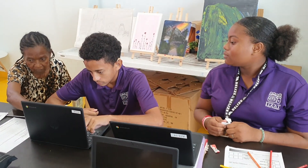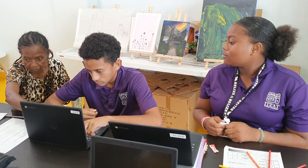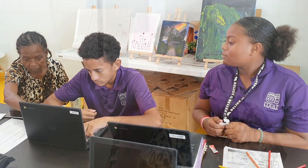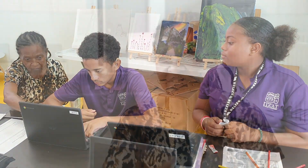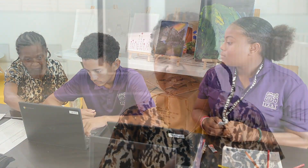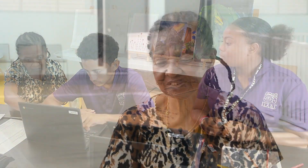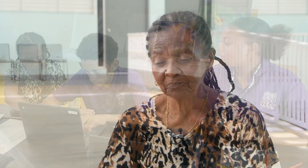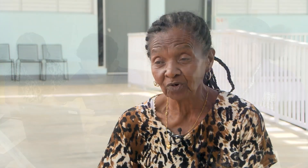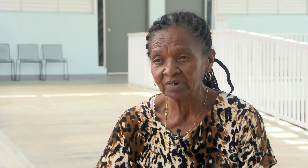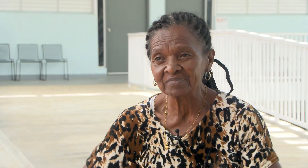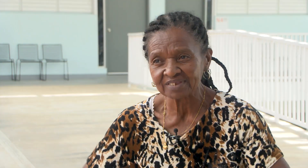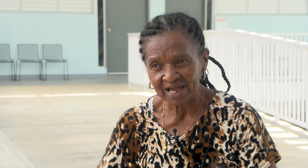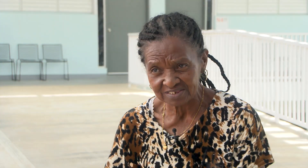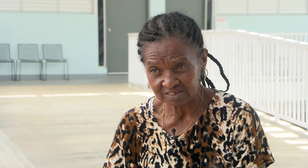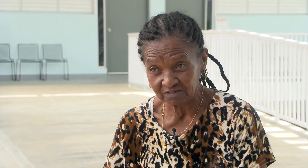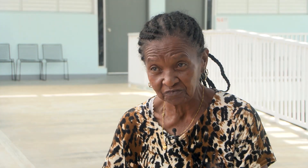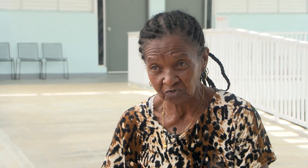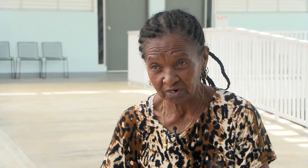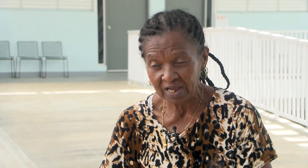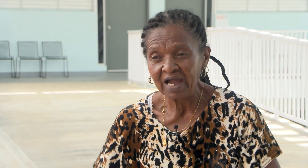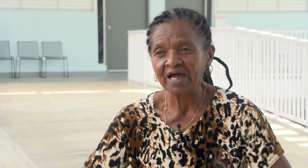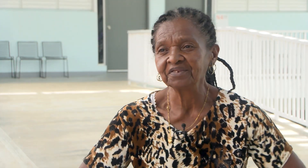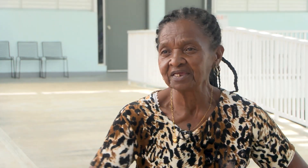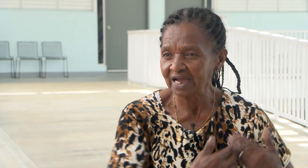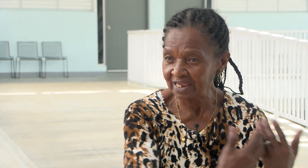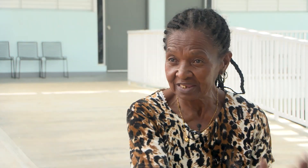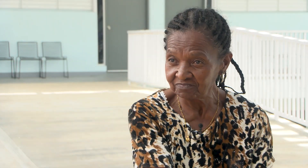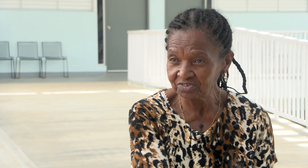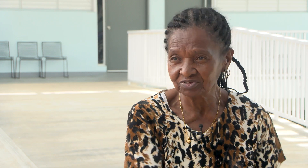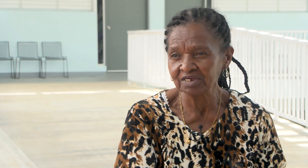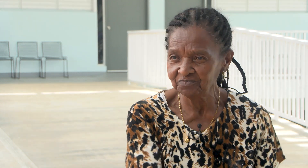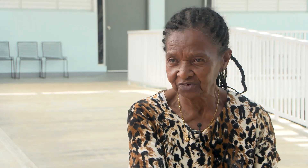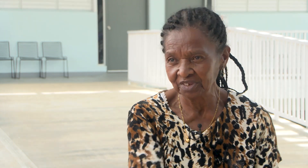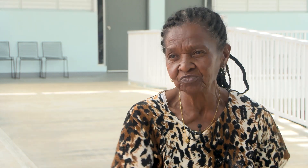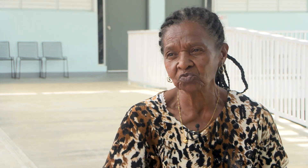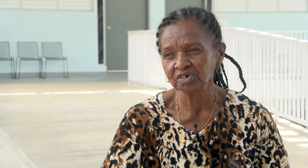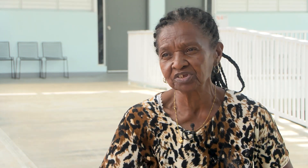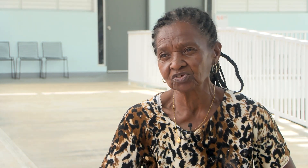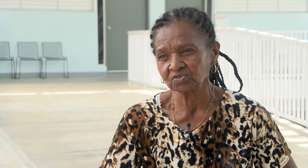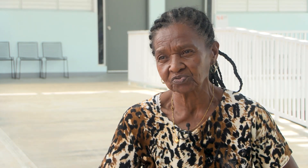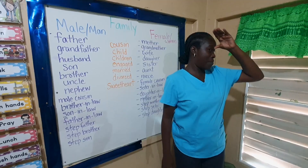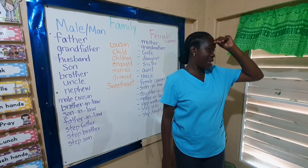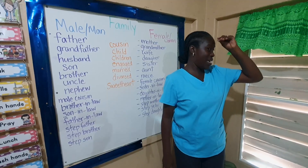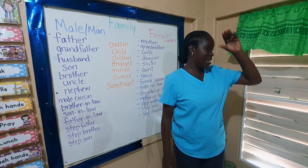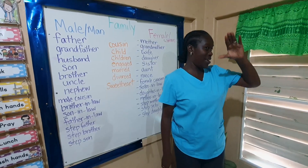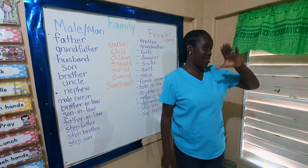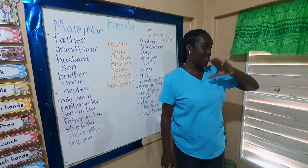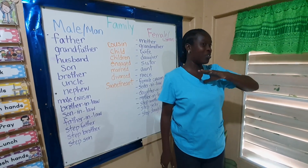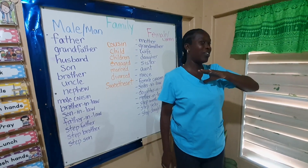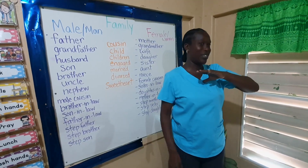know what the problem is asking for. And then I leave it to them for them to work it out. Male,